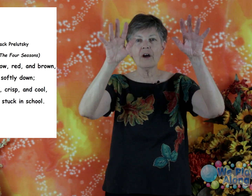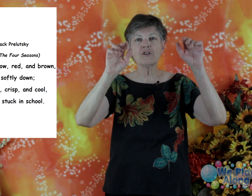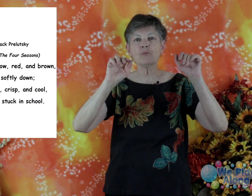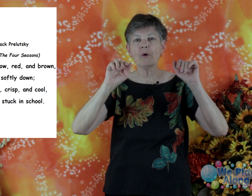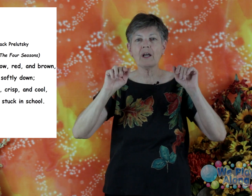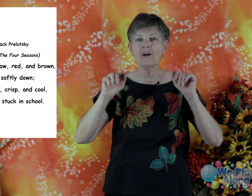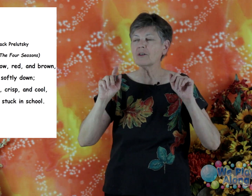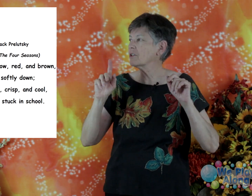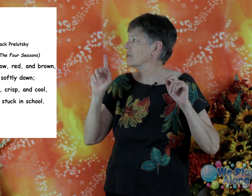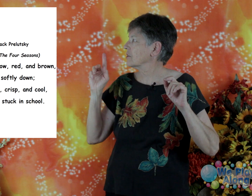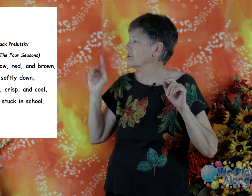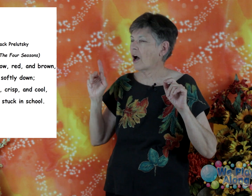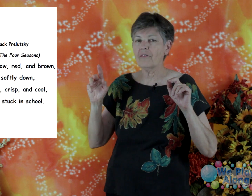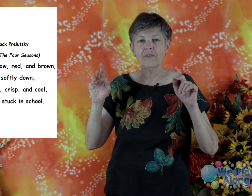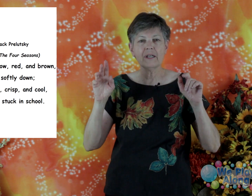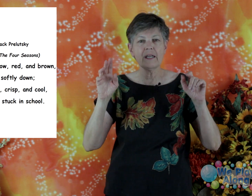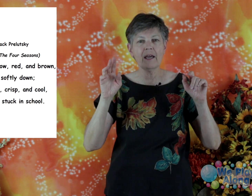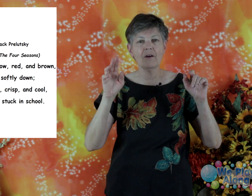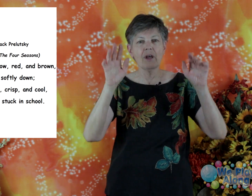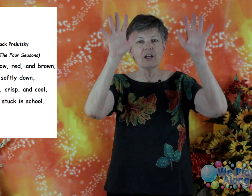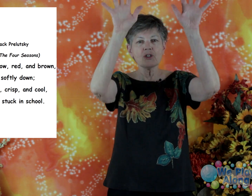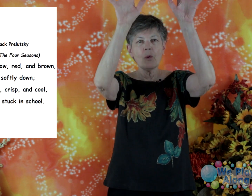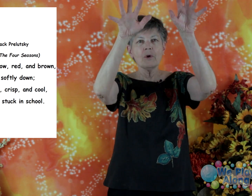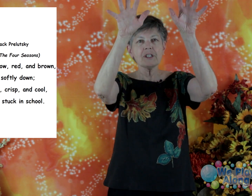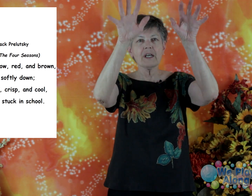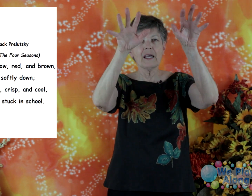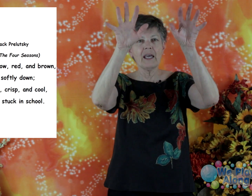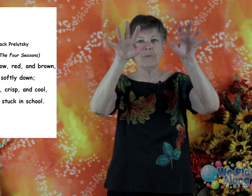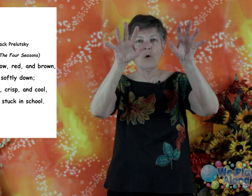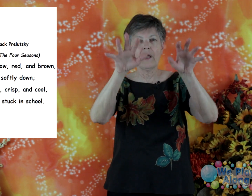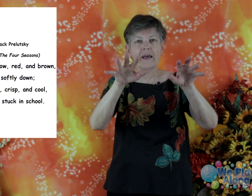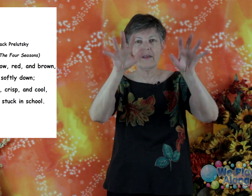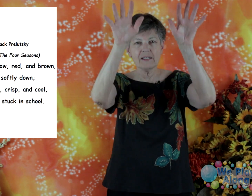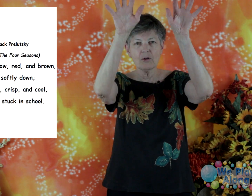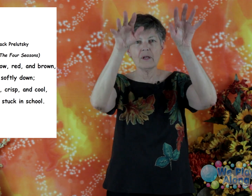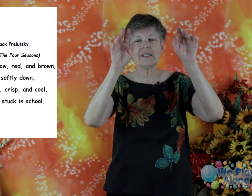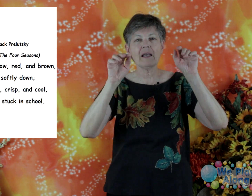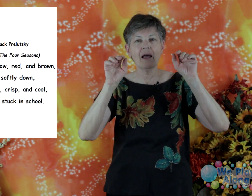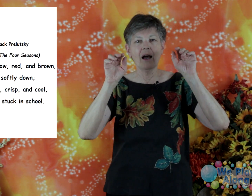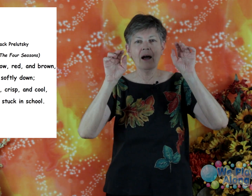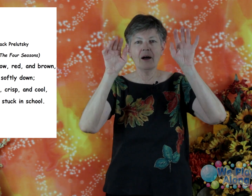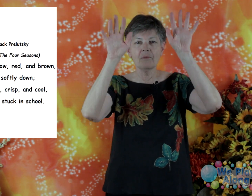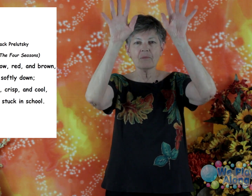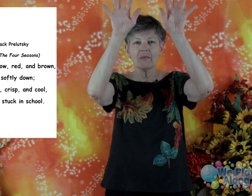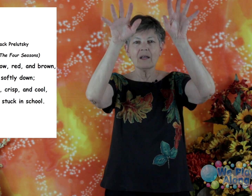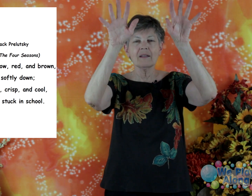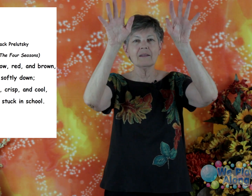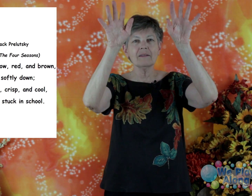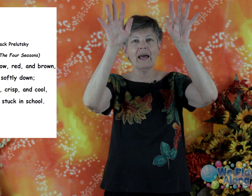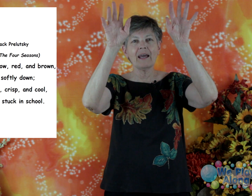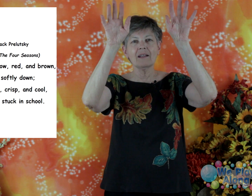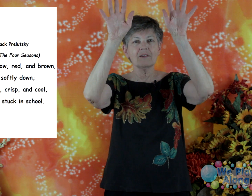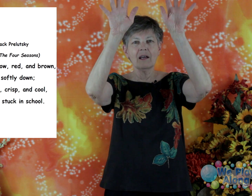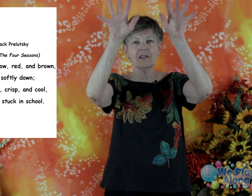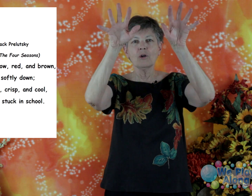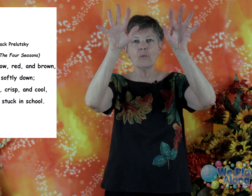of sprinkles softly down. So we're just going to keep going like this. So it's like a little